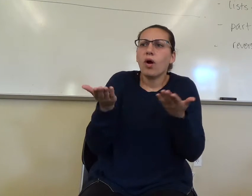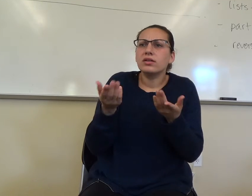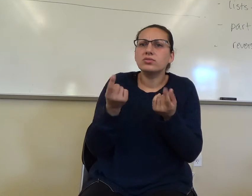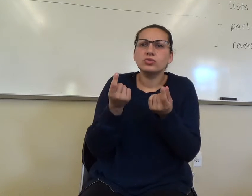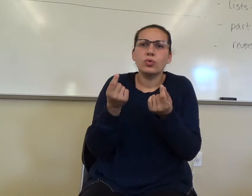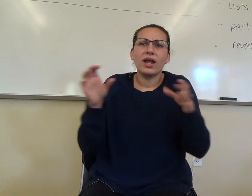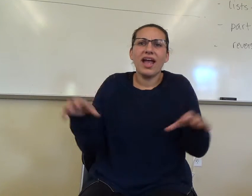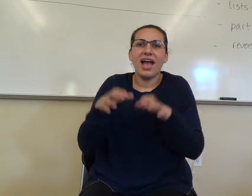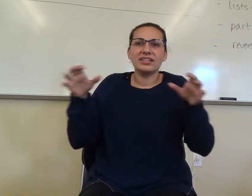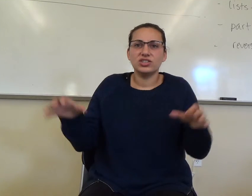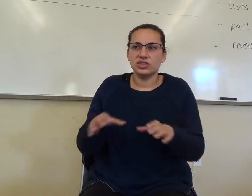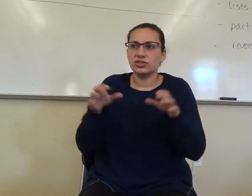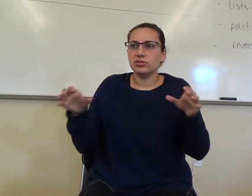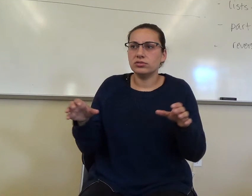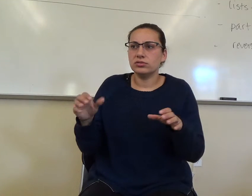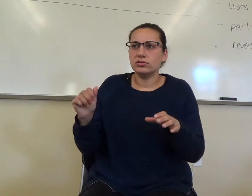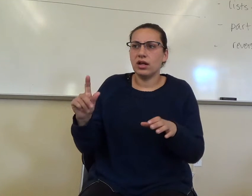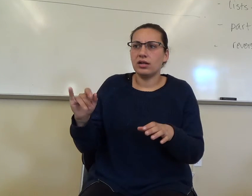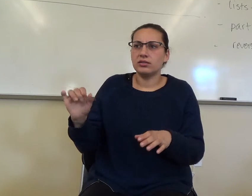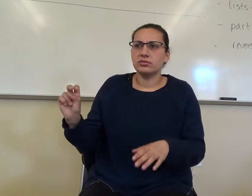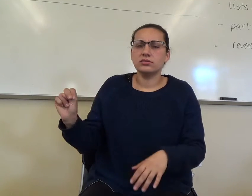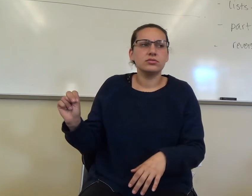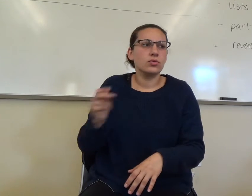action in this?